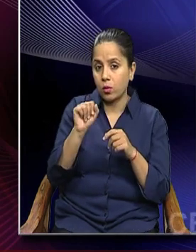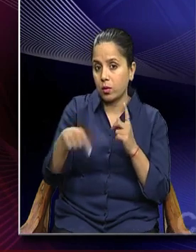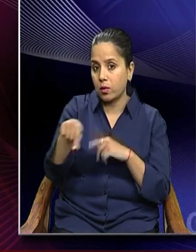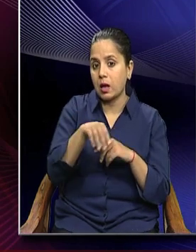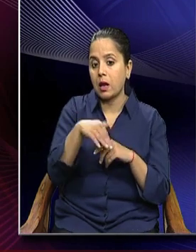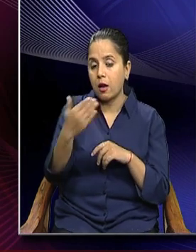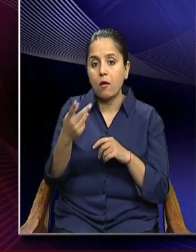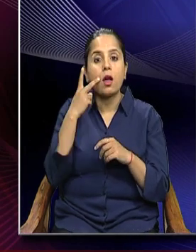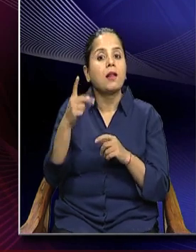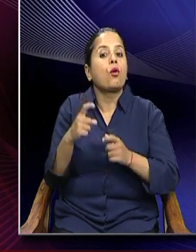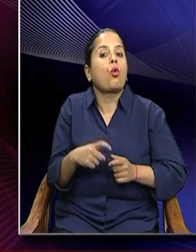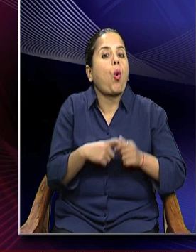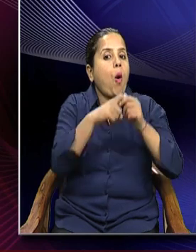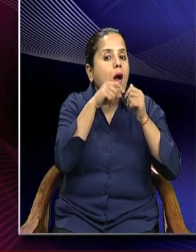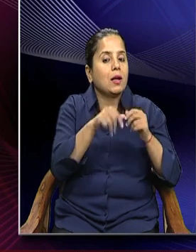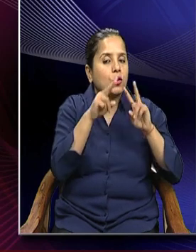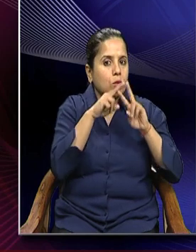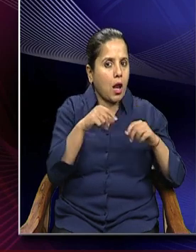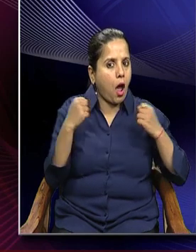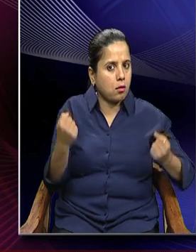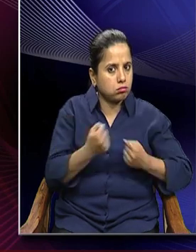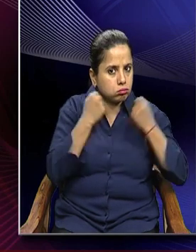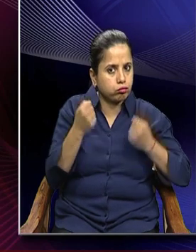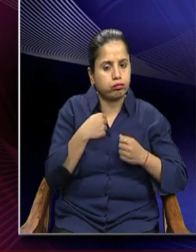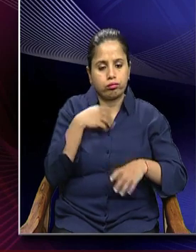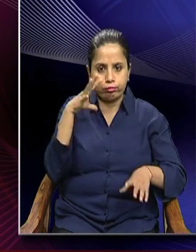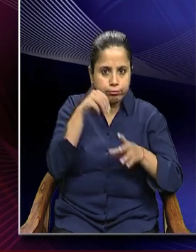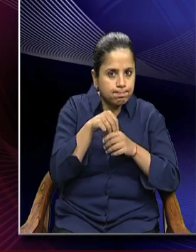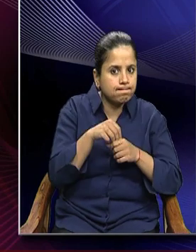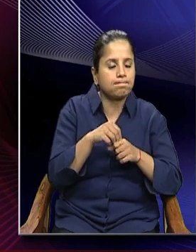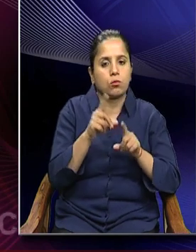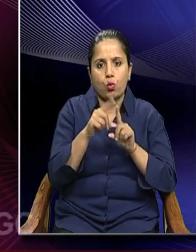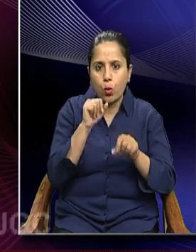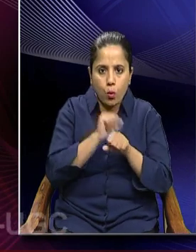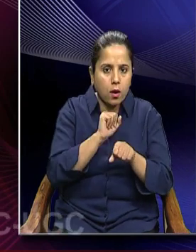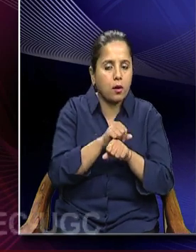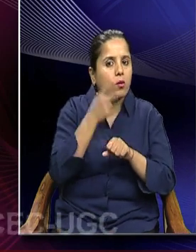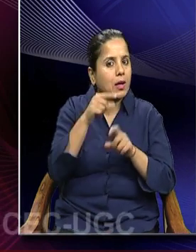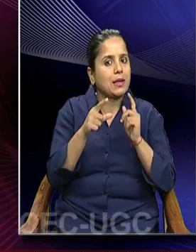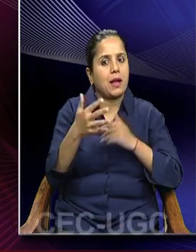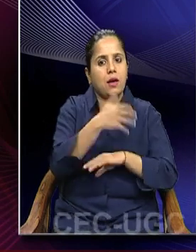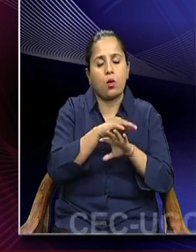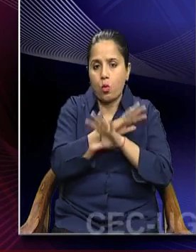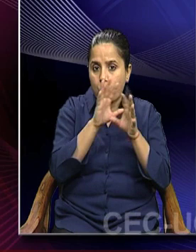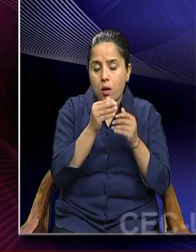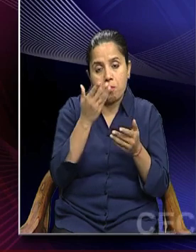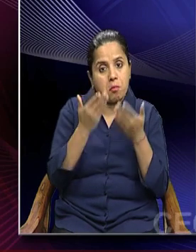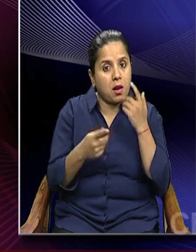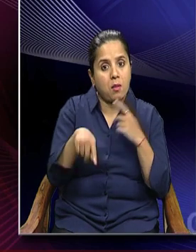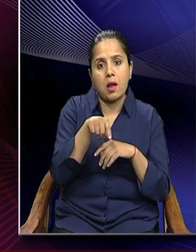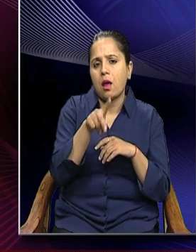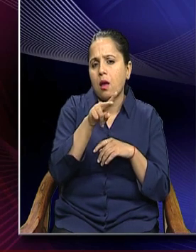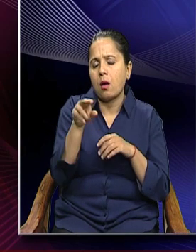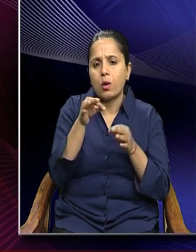whereas in qualitative researcher is actively involved or engaged with the data. So, although there may not be a